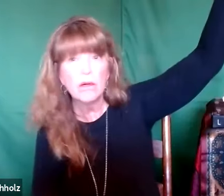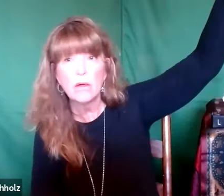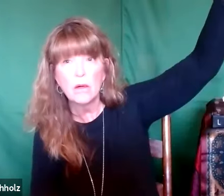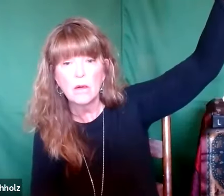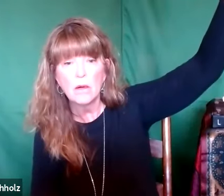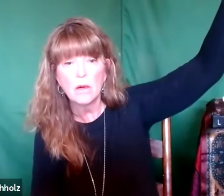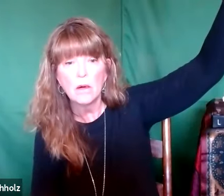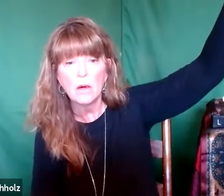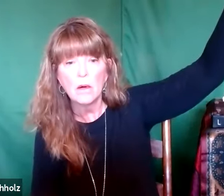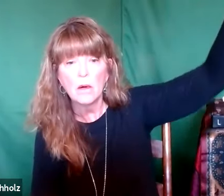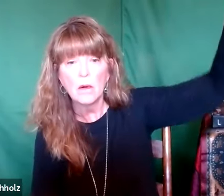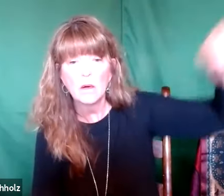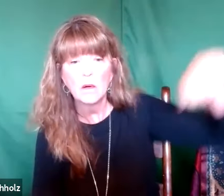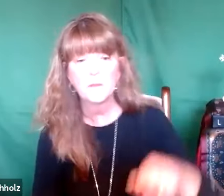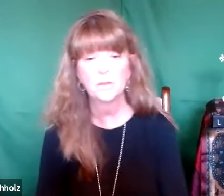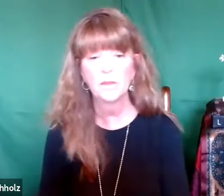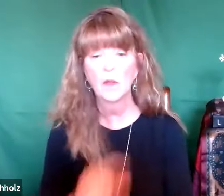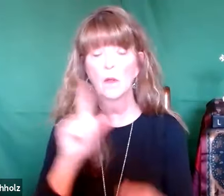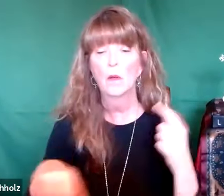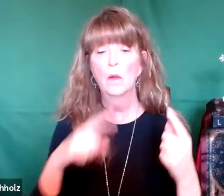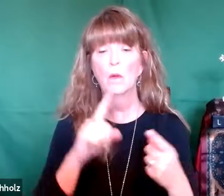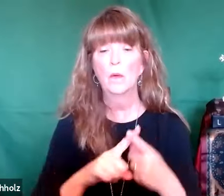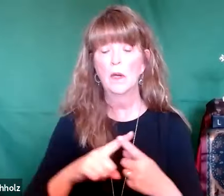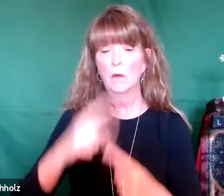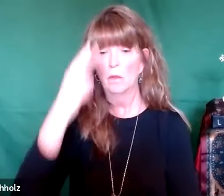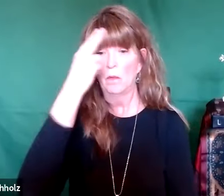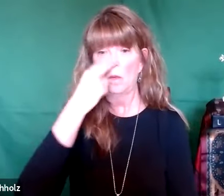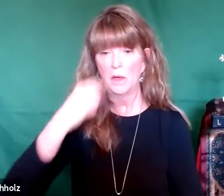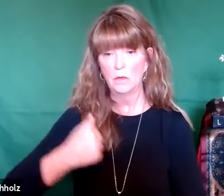Simultaneously, the curtain of the temple was torn in two from top to bottom.